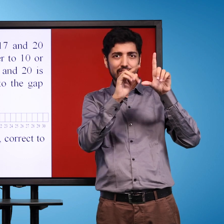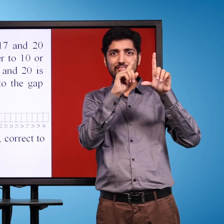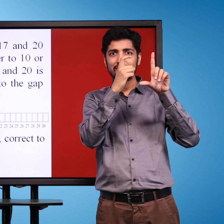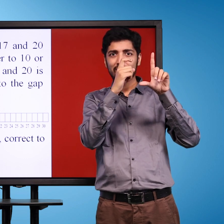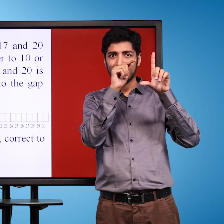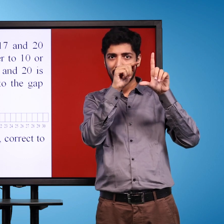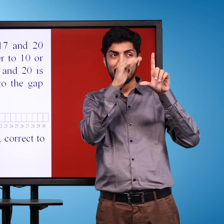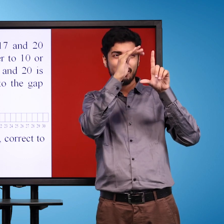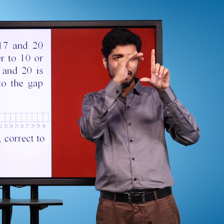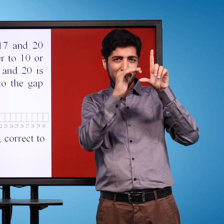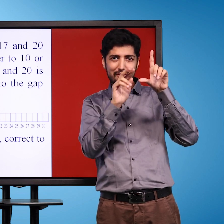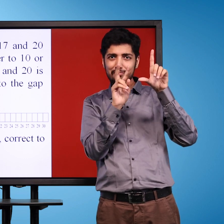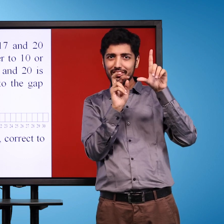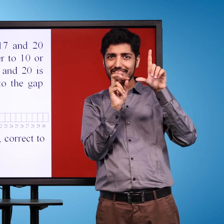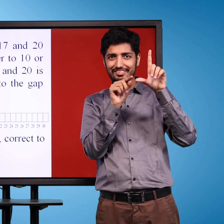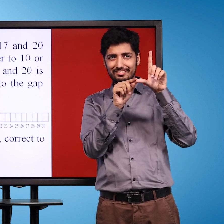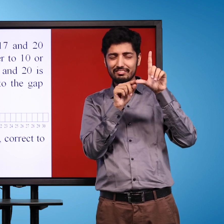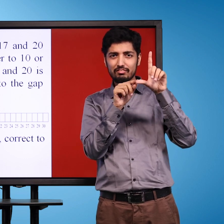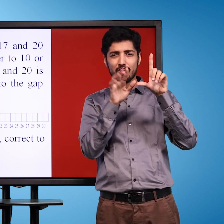17 nearer to 10 or 20?